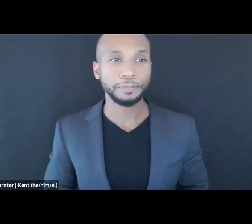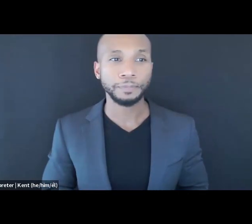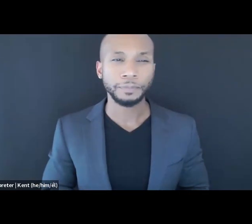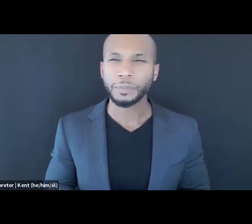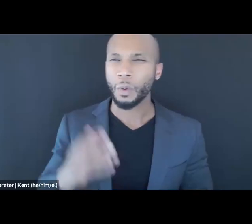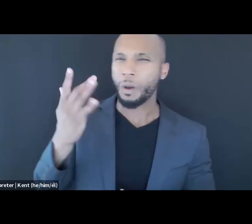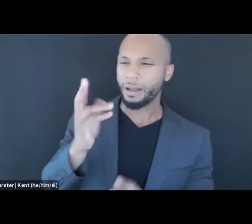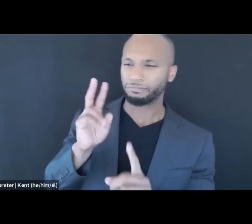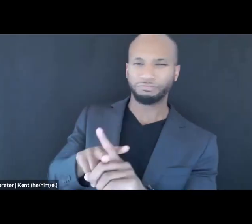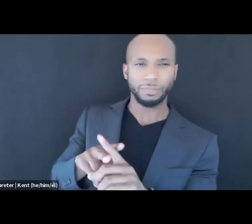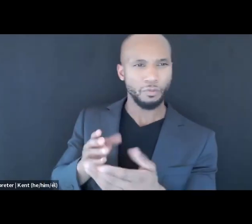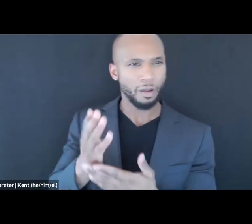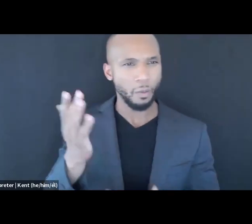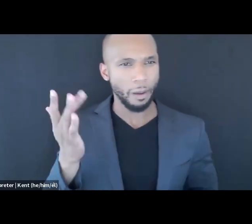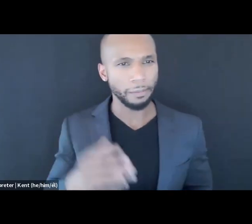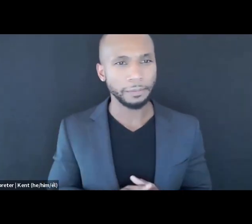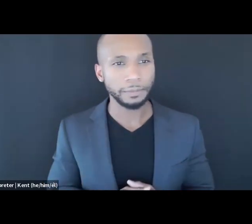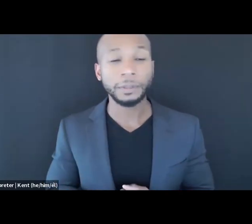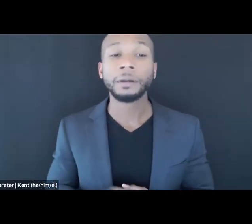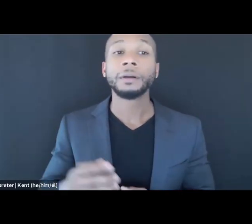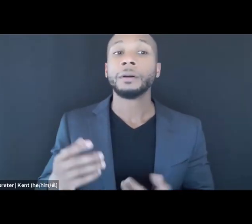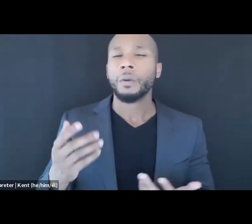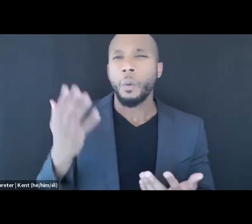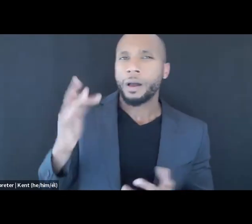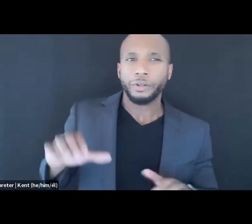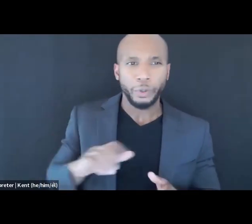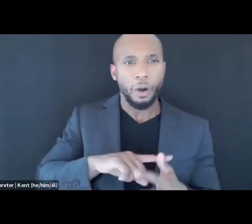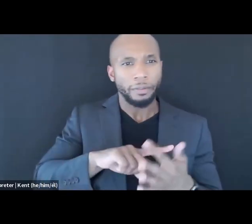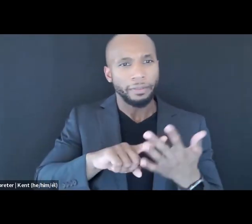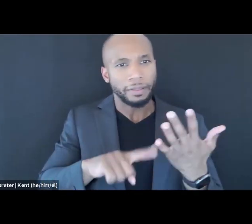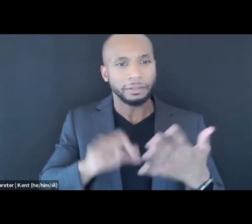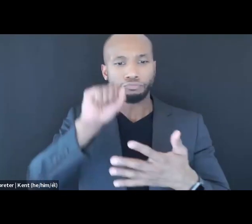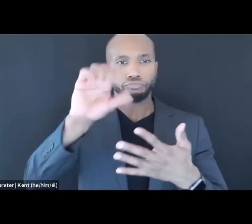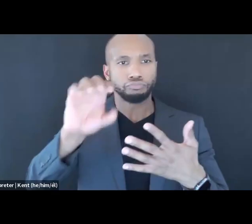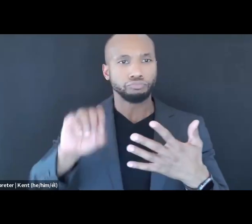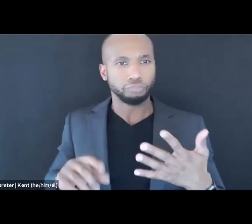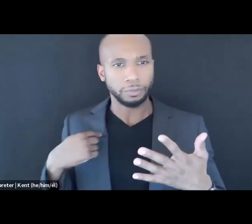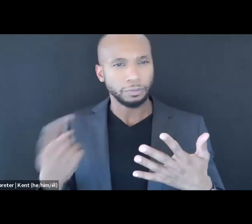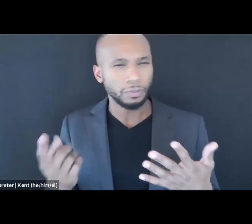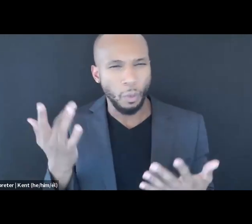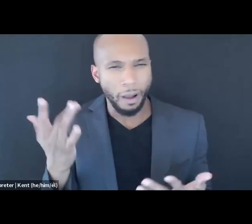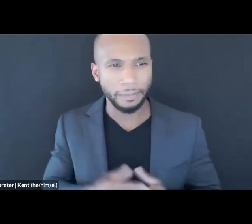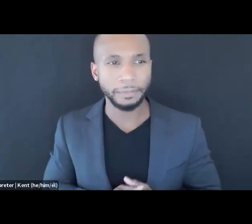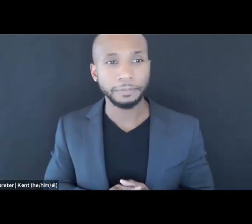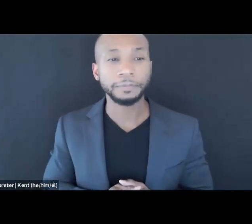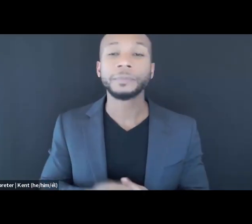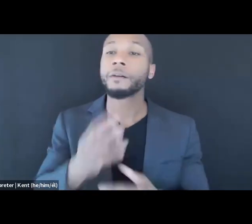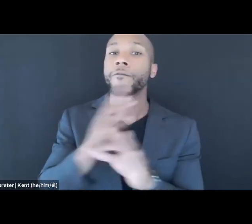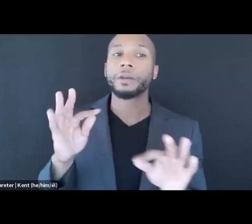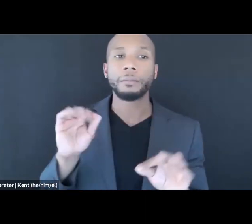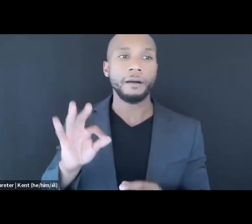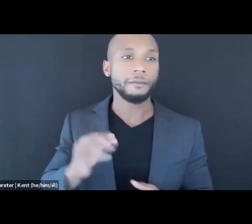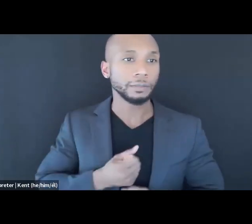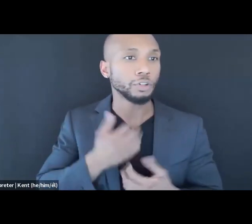Why exercise that right? Or do any of the other things I have touched on? Freedom of